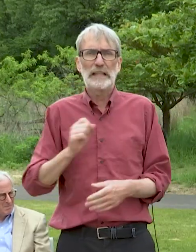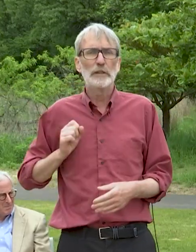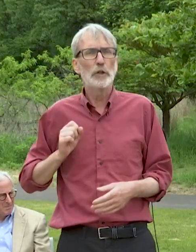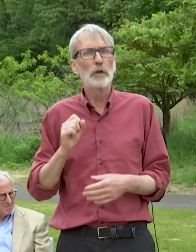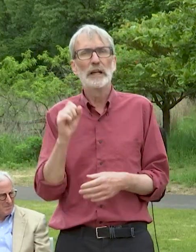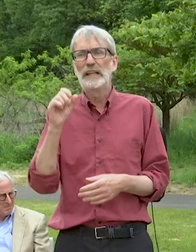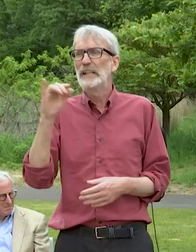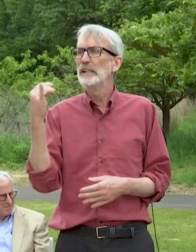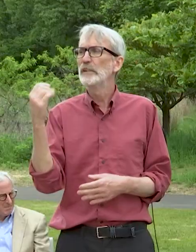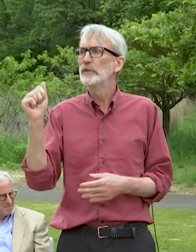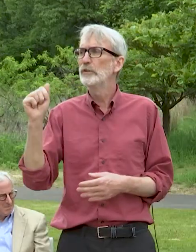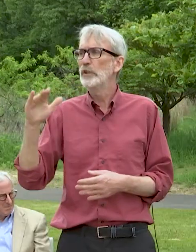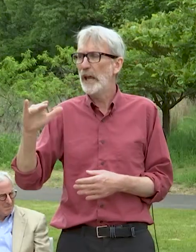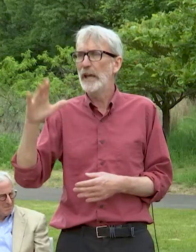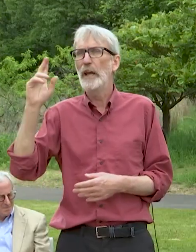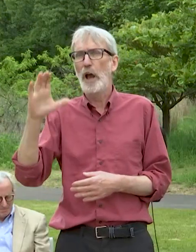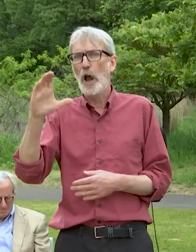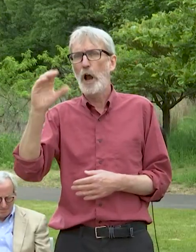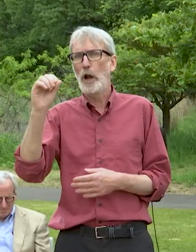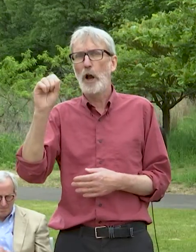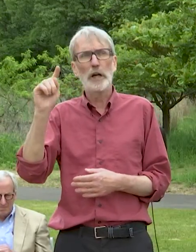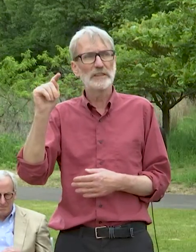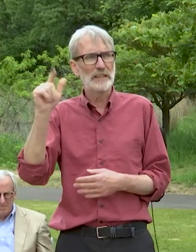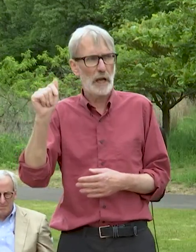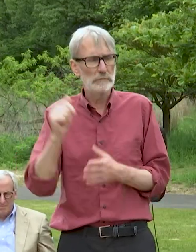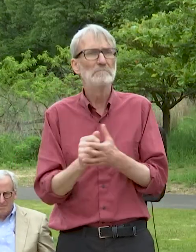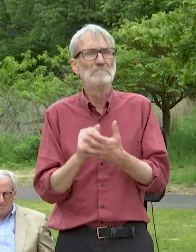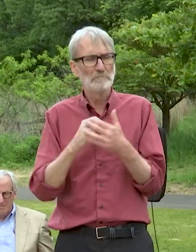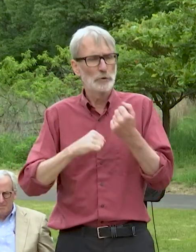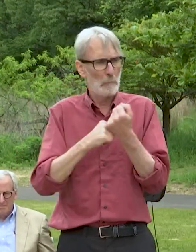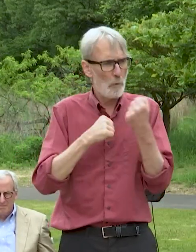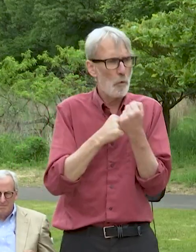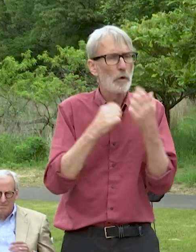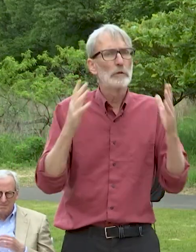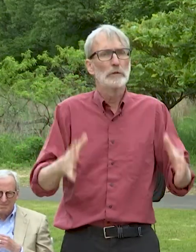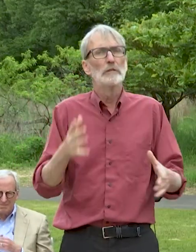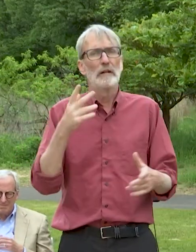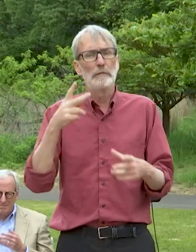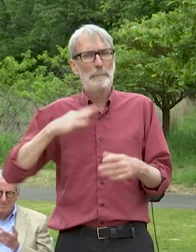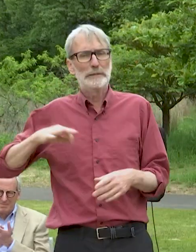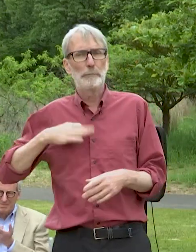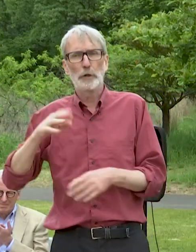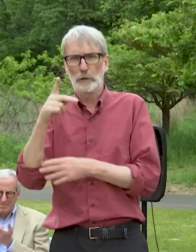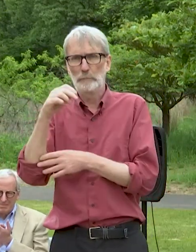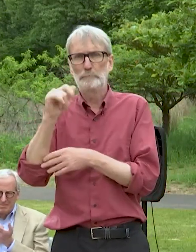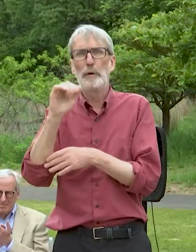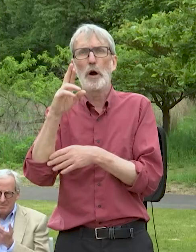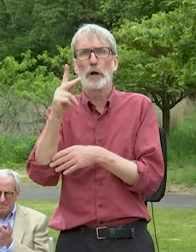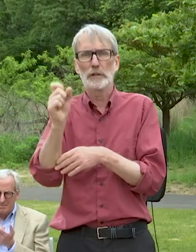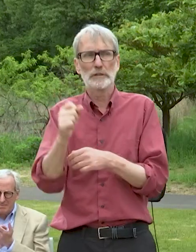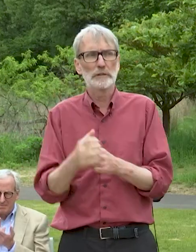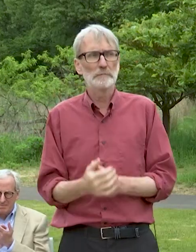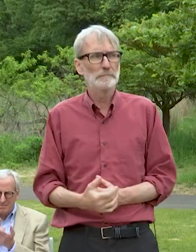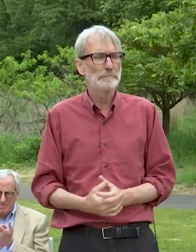Costa, another stalwart supporter of parks in the City of Pittsburgh and the Pittsburgh Parks Conservancy. Senator.